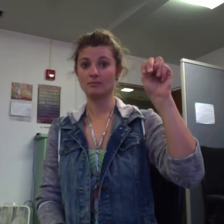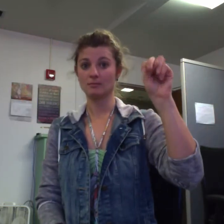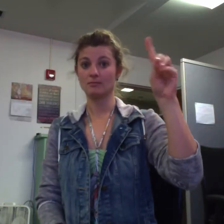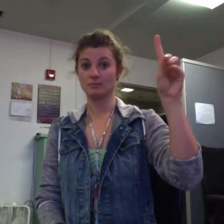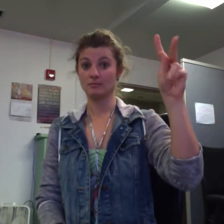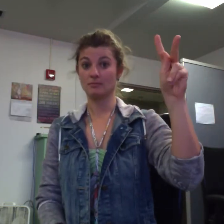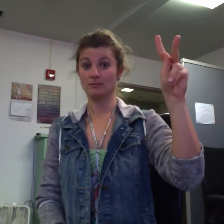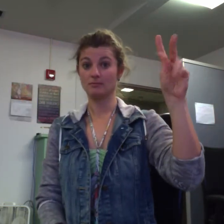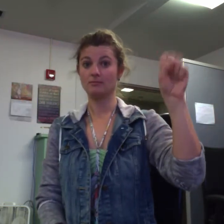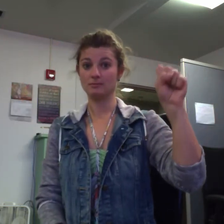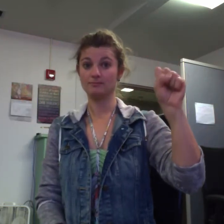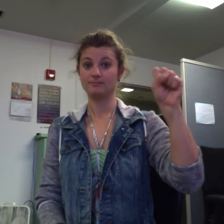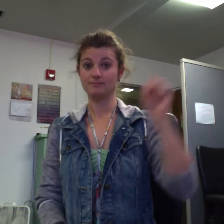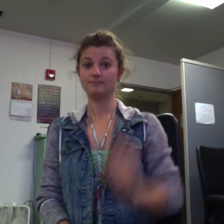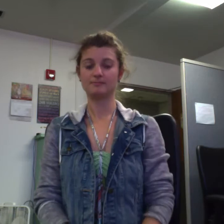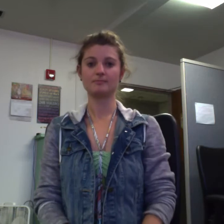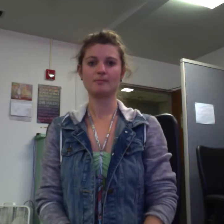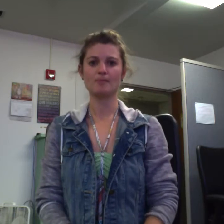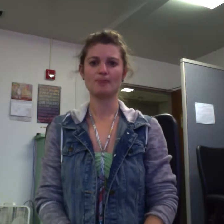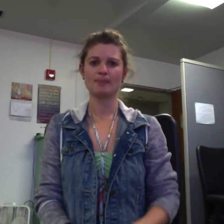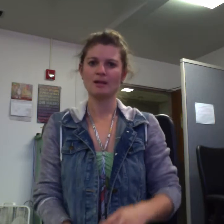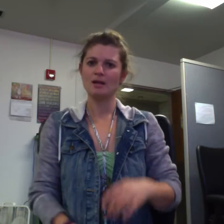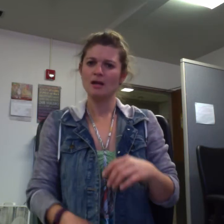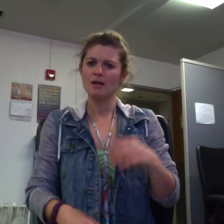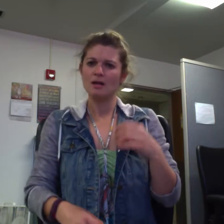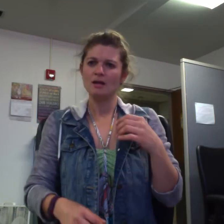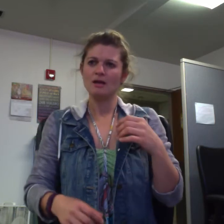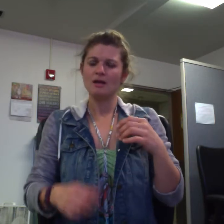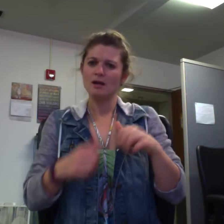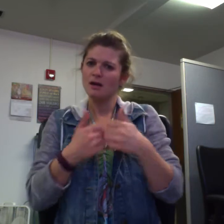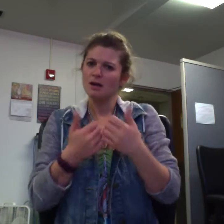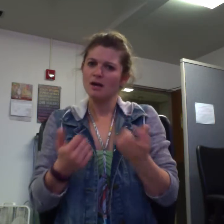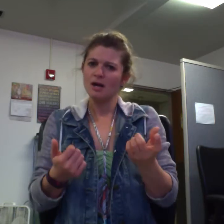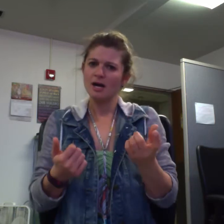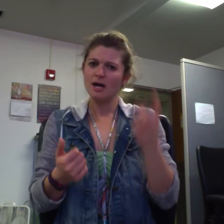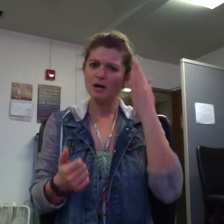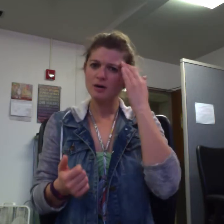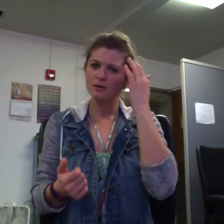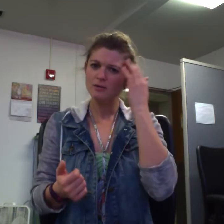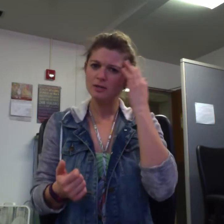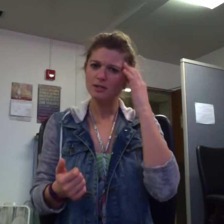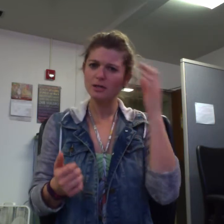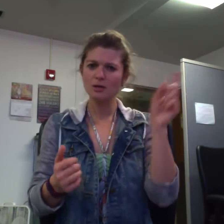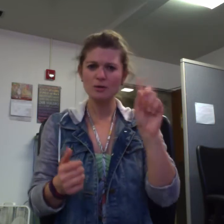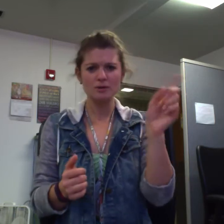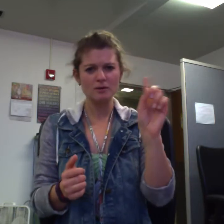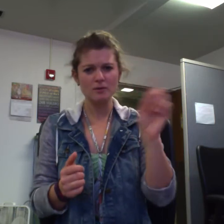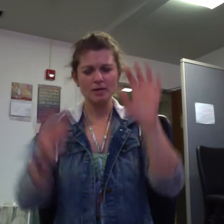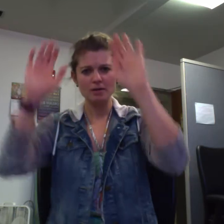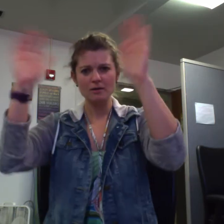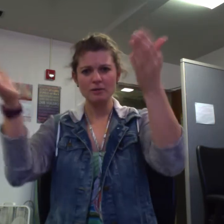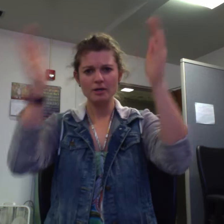But how do we know where the chunks are? What distinguishes one part of a sentence from